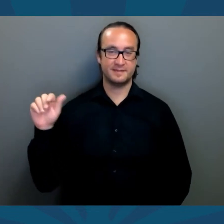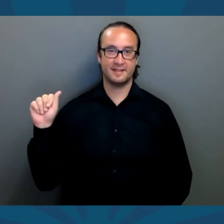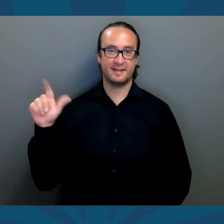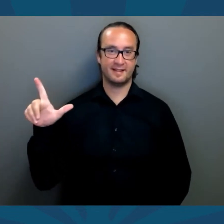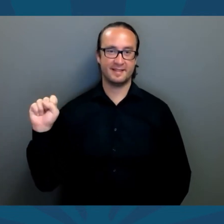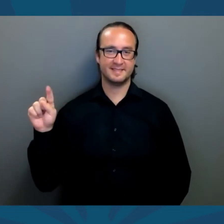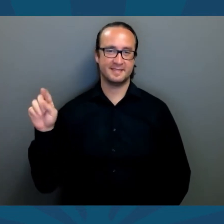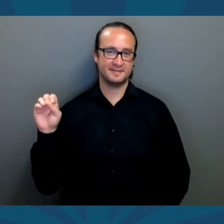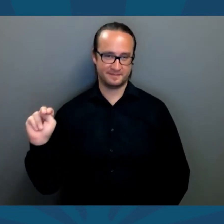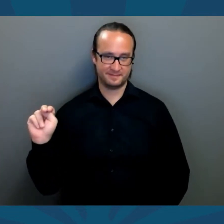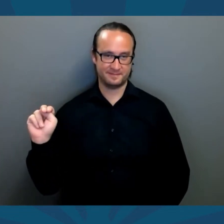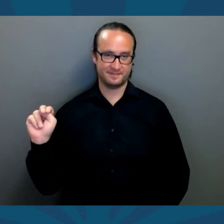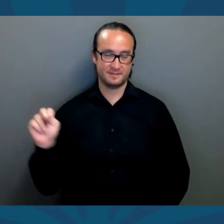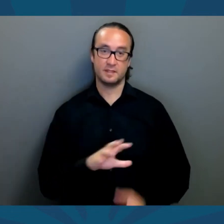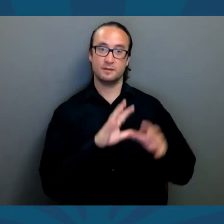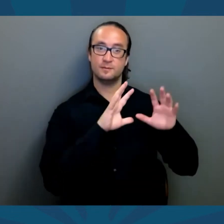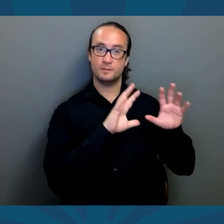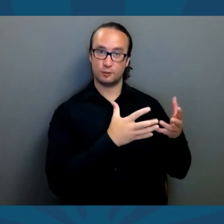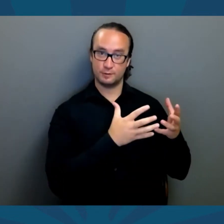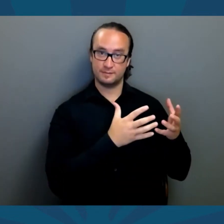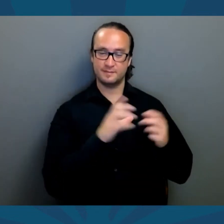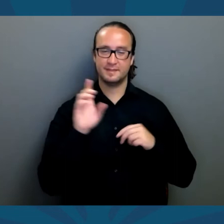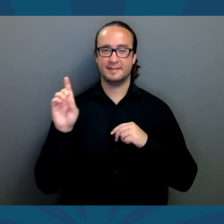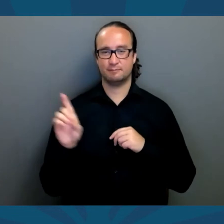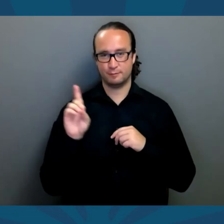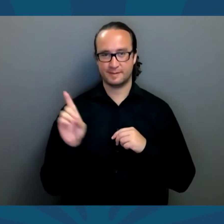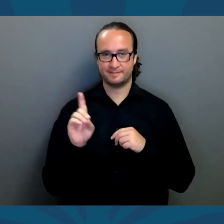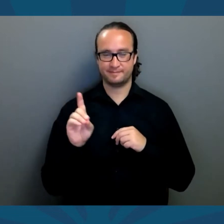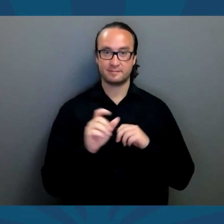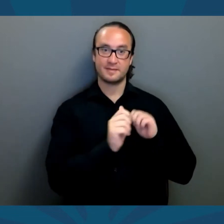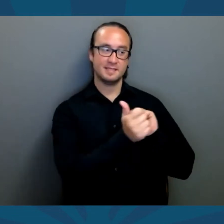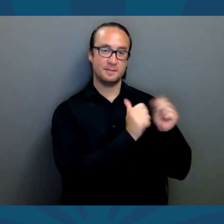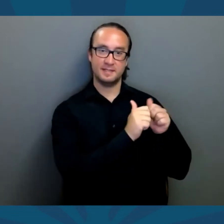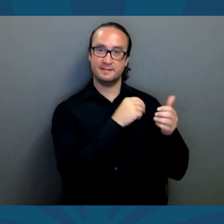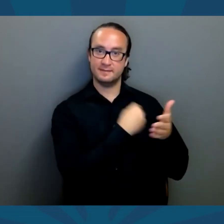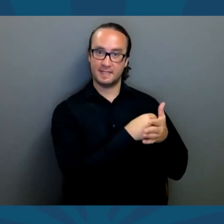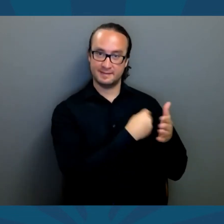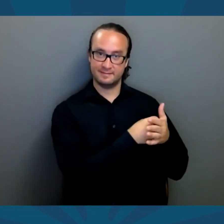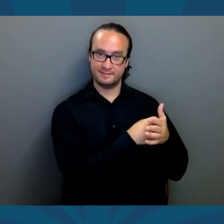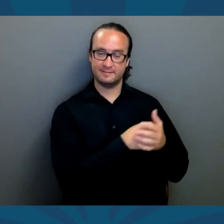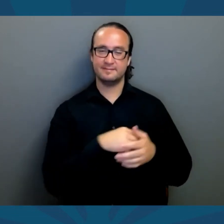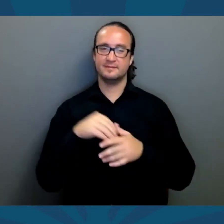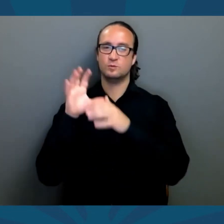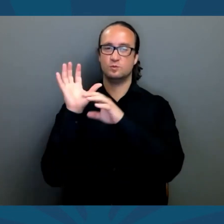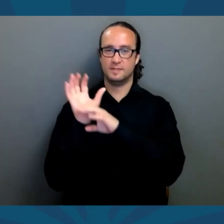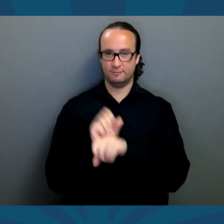Leila Alston. Party, Democratic. Campaign funding,